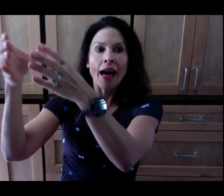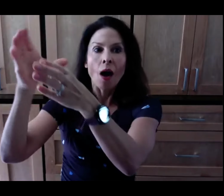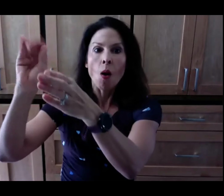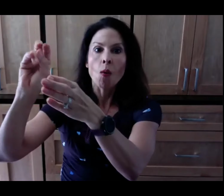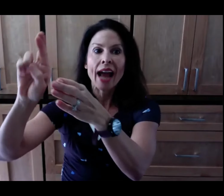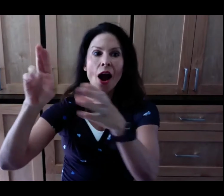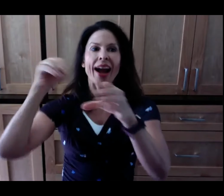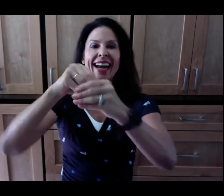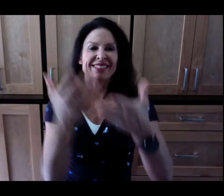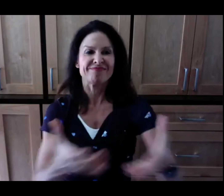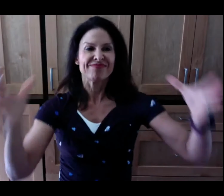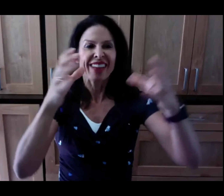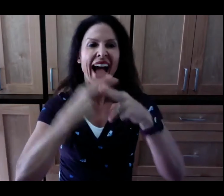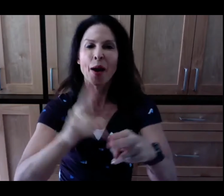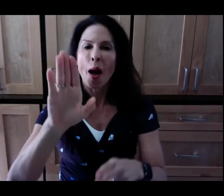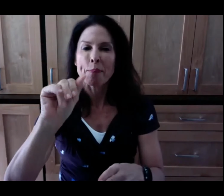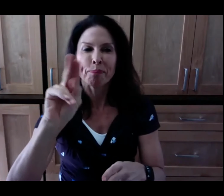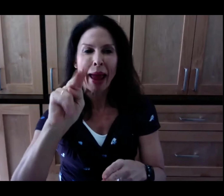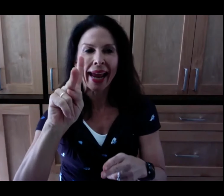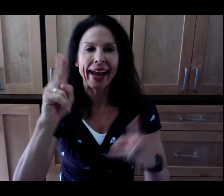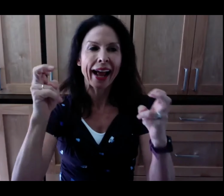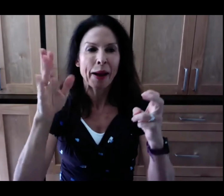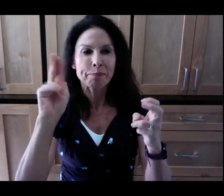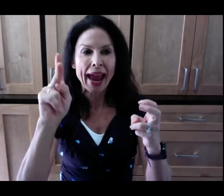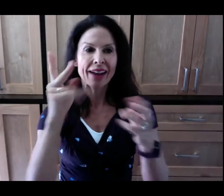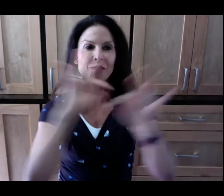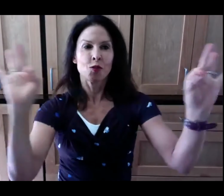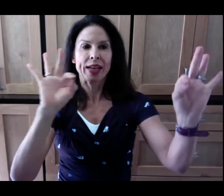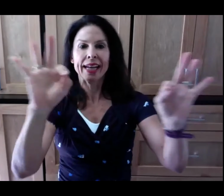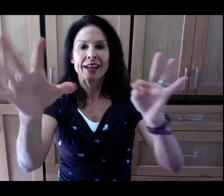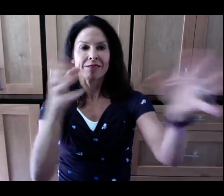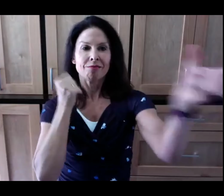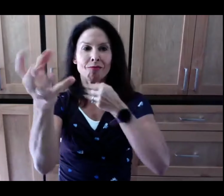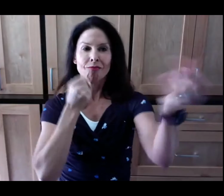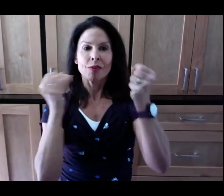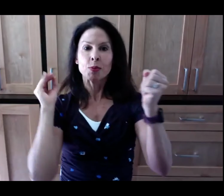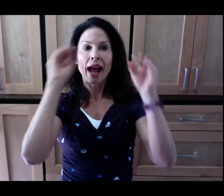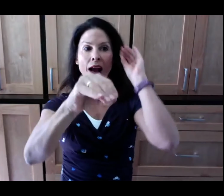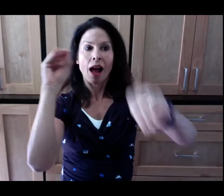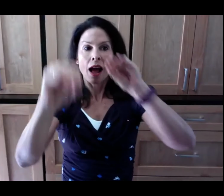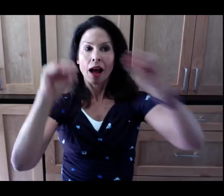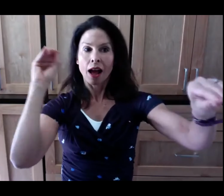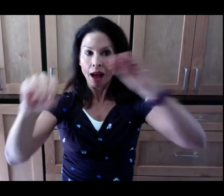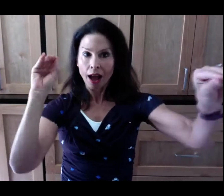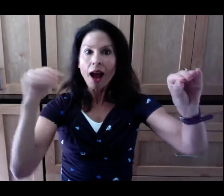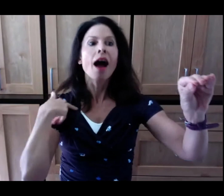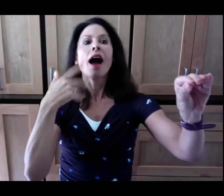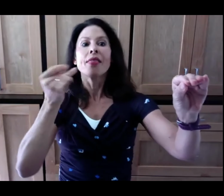the classroom only, and then OER can kind of have like a bank, it's just all free information